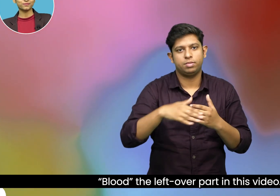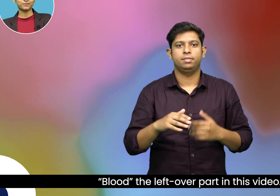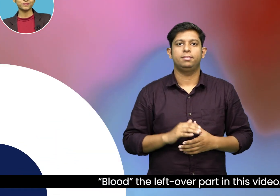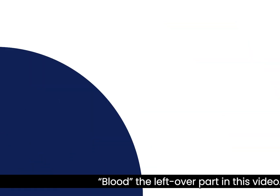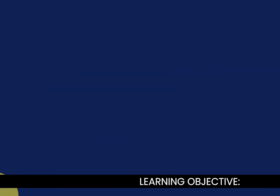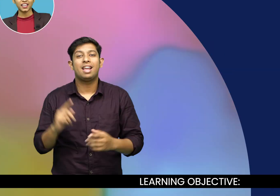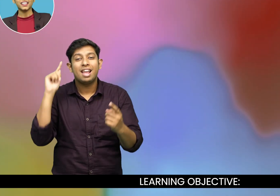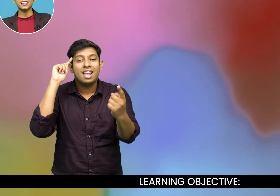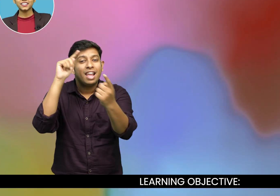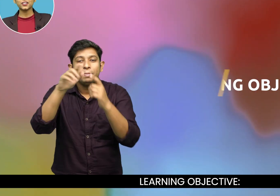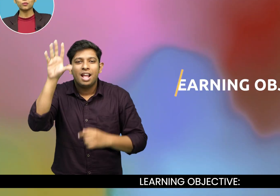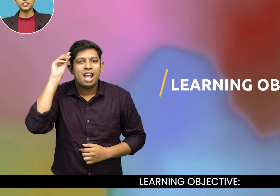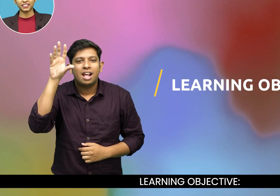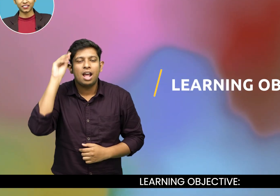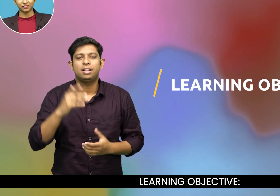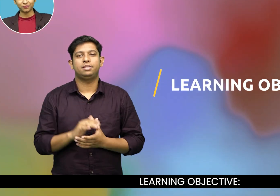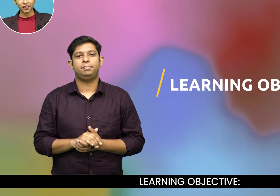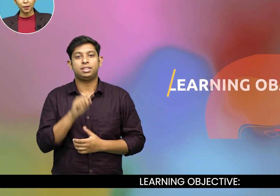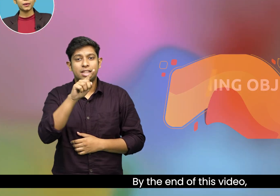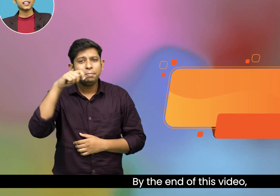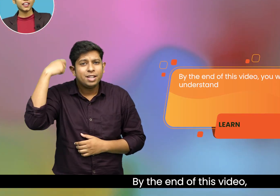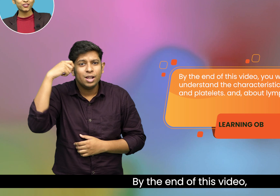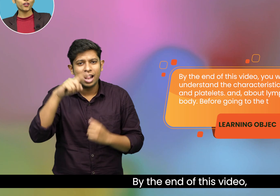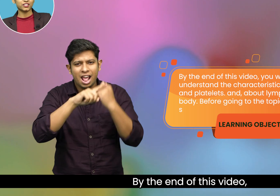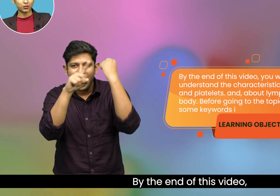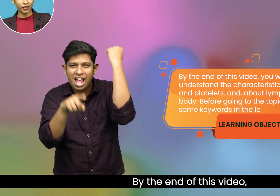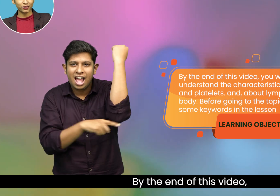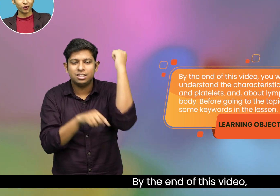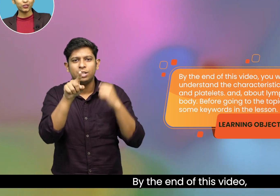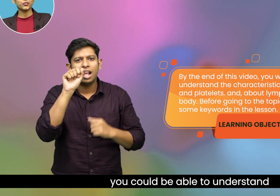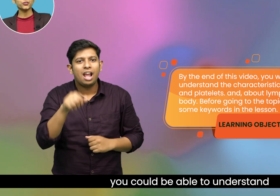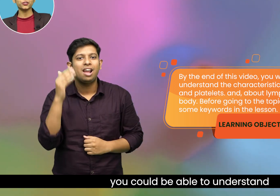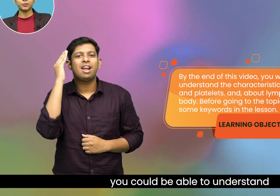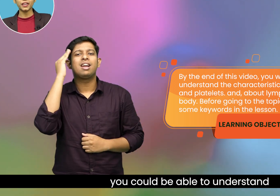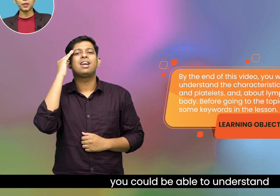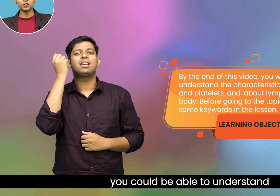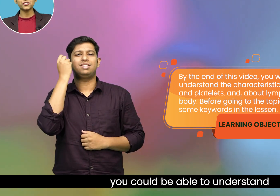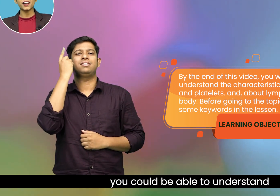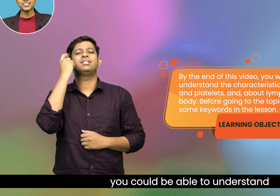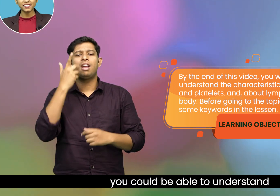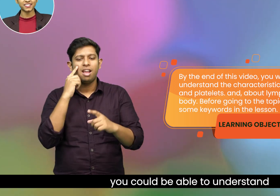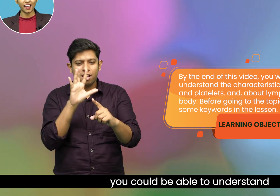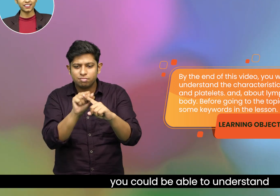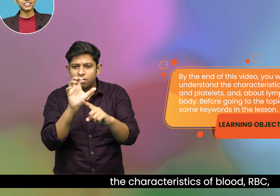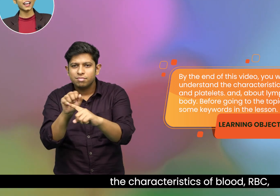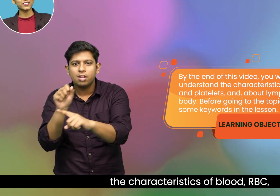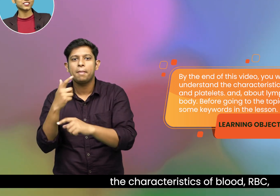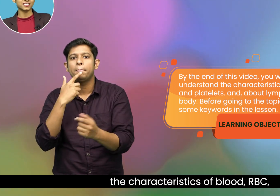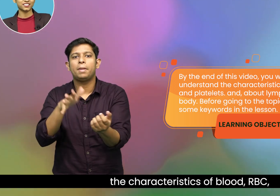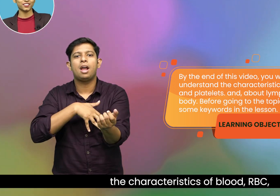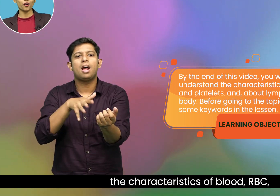video. Learning objective. By the end of this video, you could be able to understand